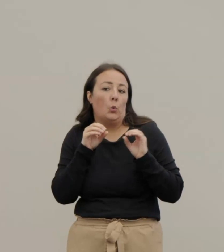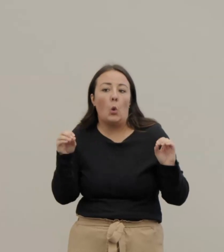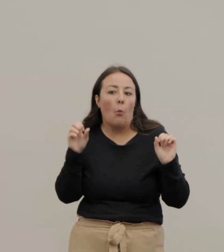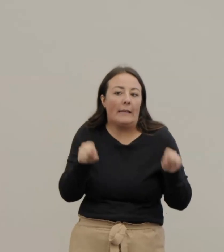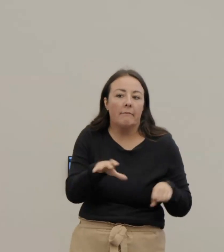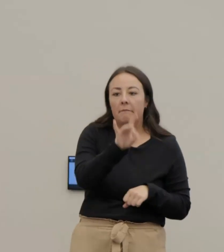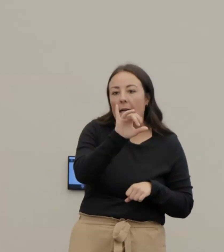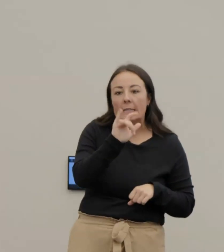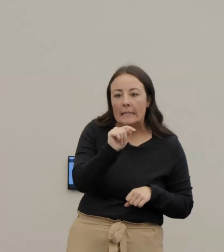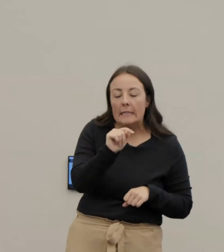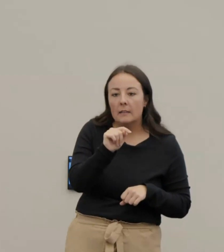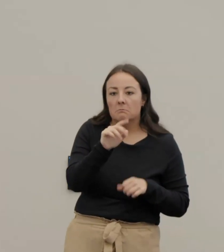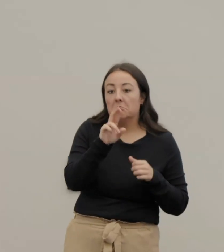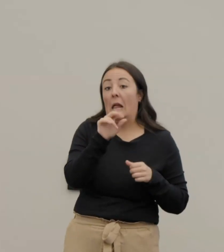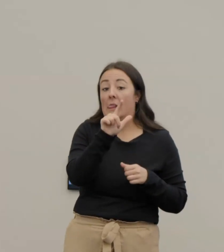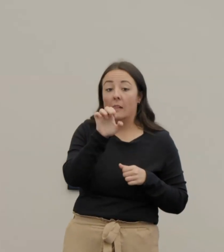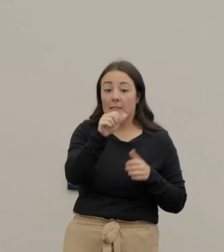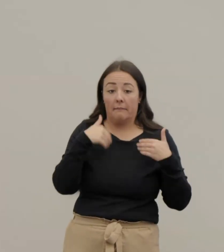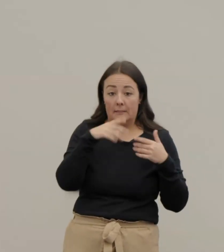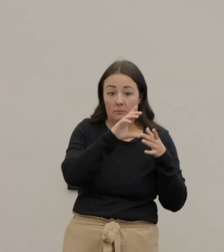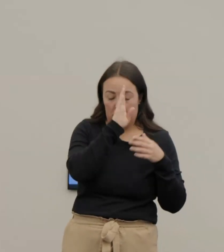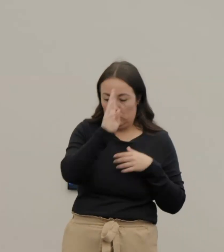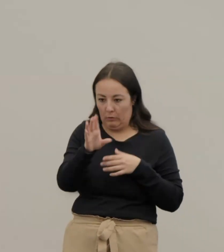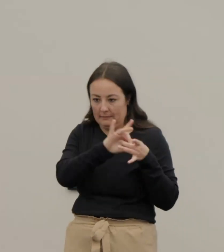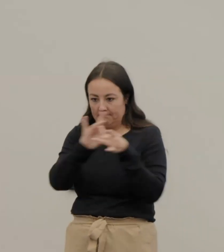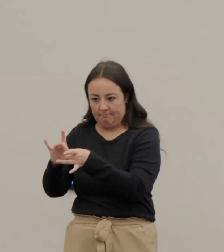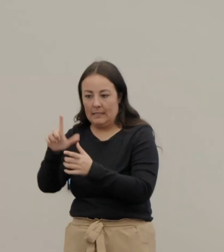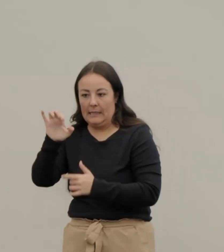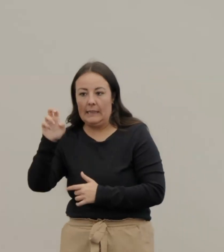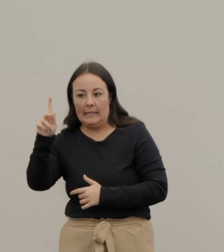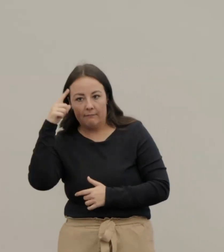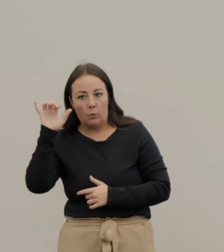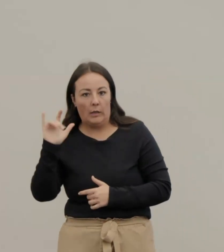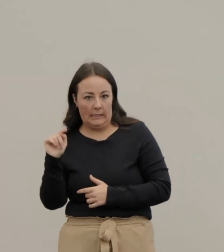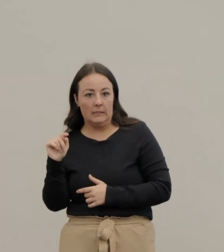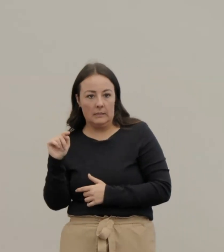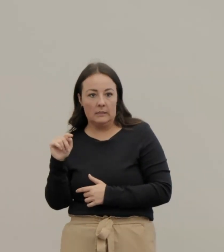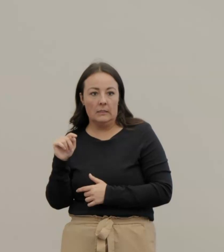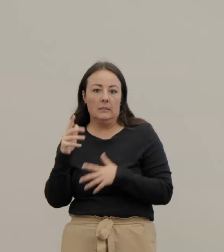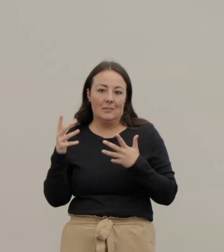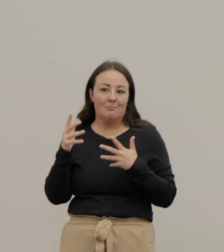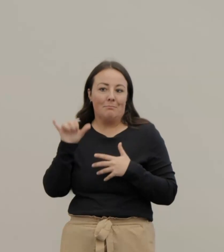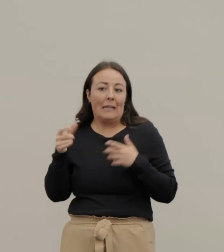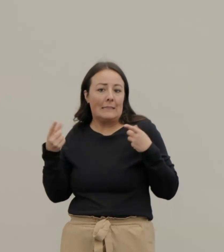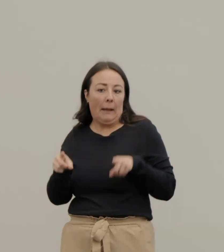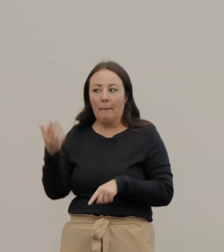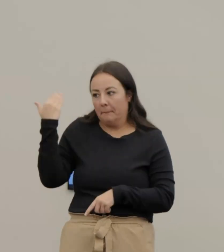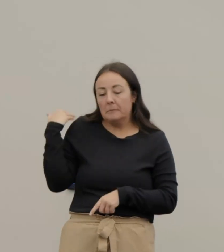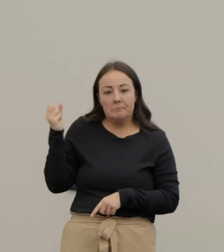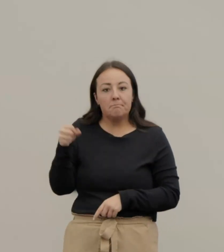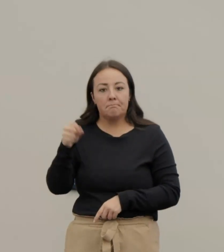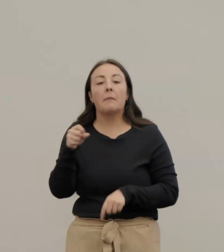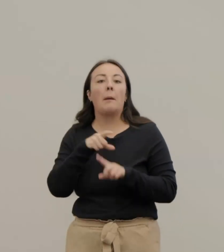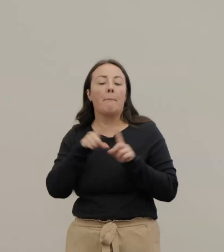it unless they have a direct URL to it, and you're only keeping it there to prove you used funds correctly, right? That's happened. I've